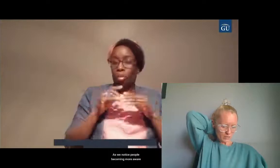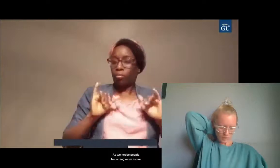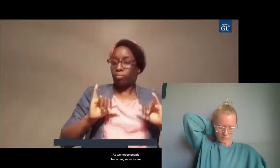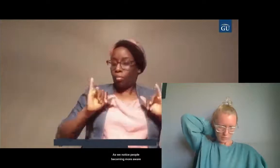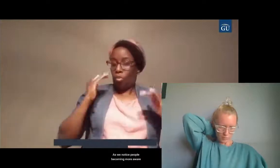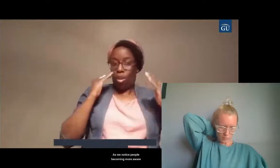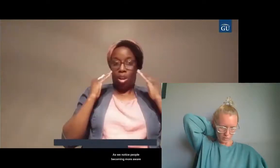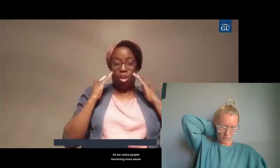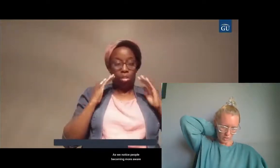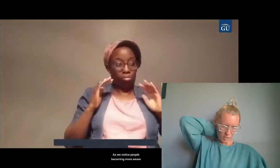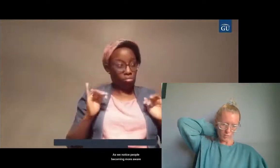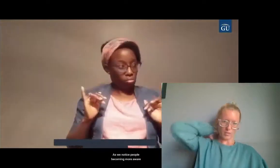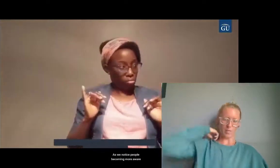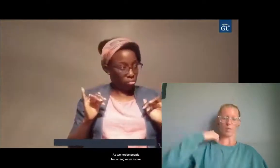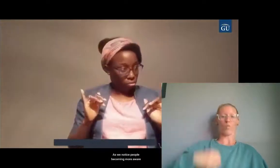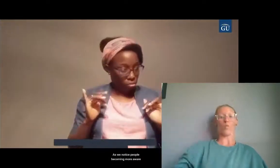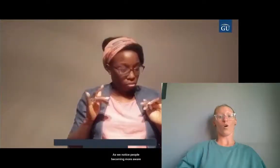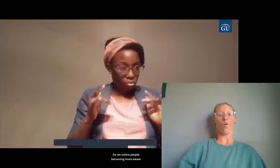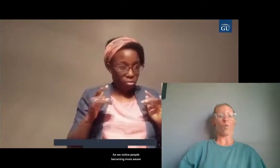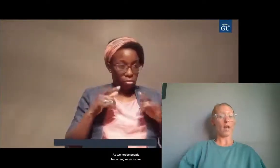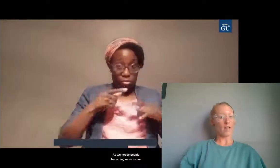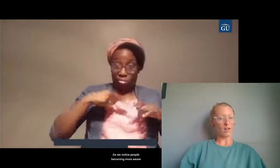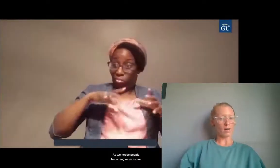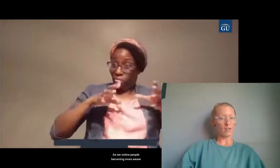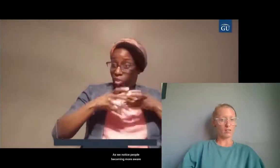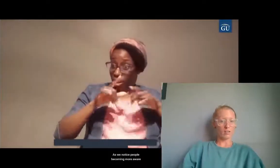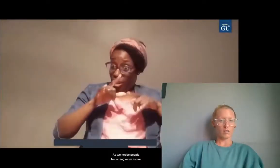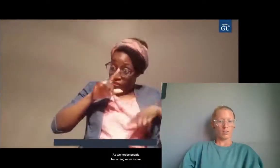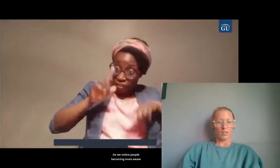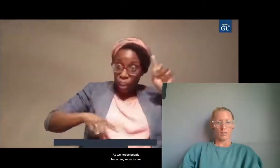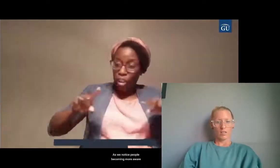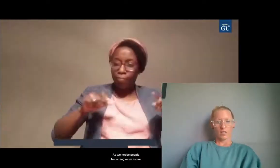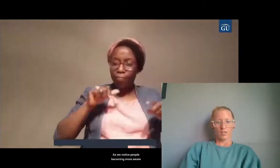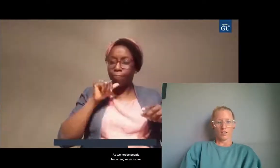As we notice people becoming more aware